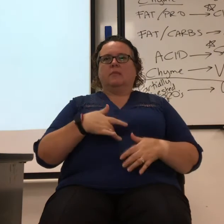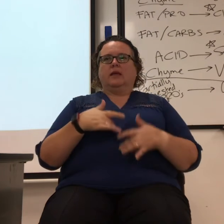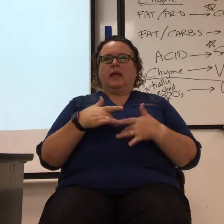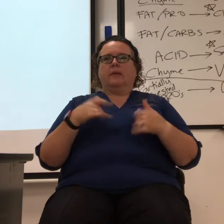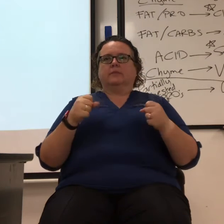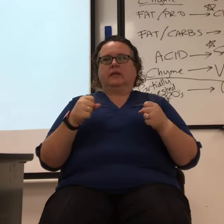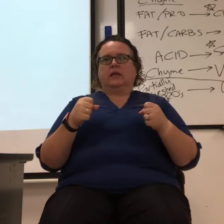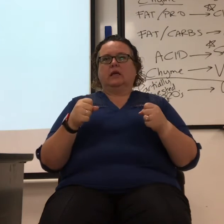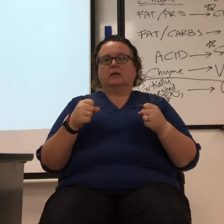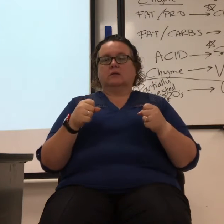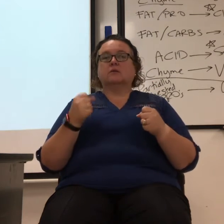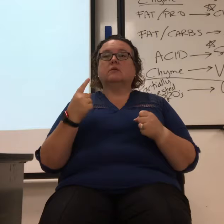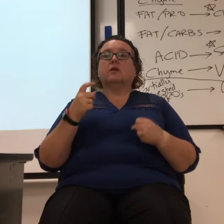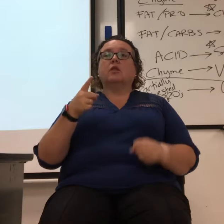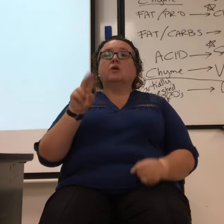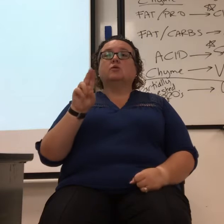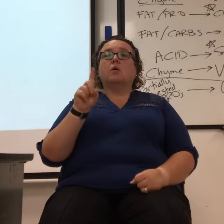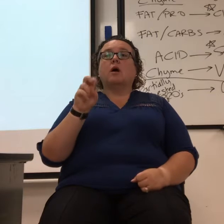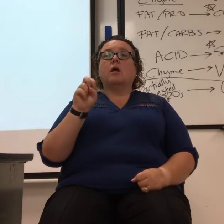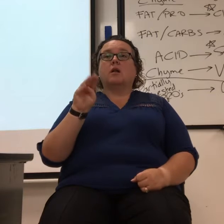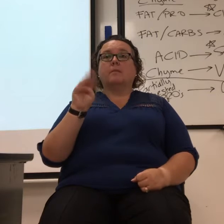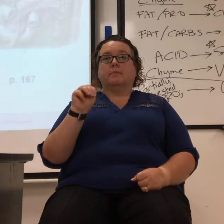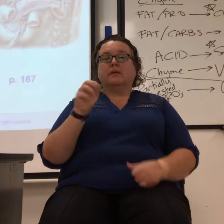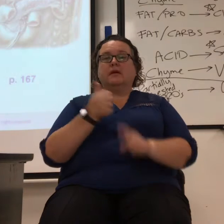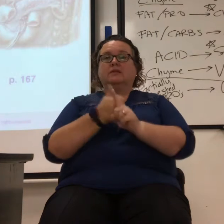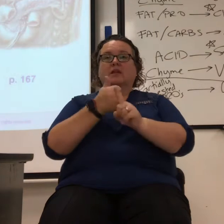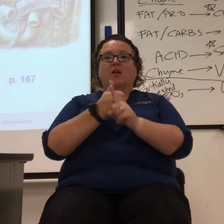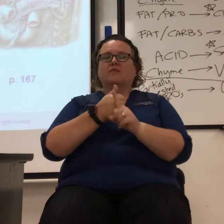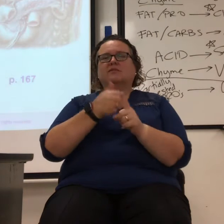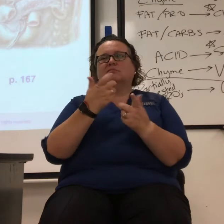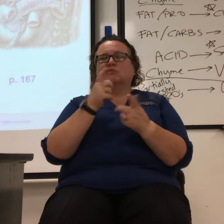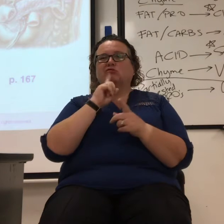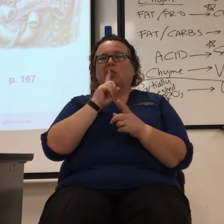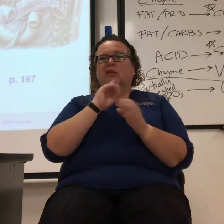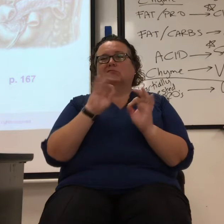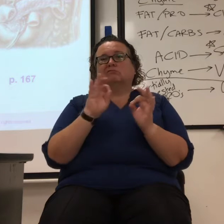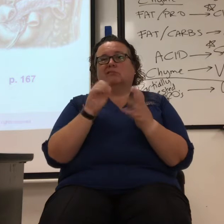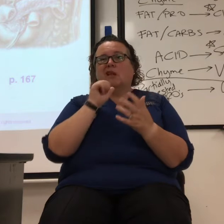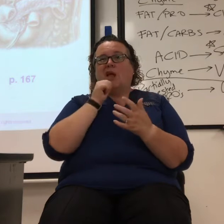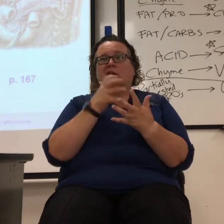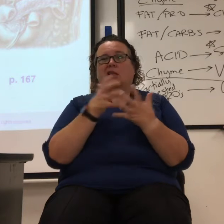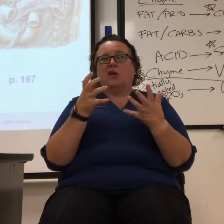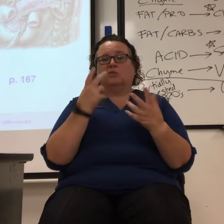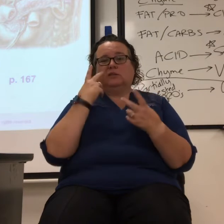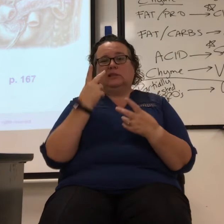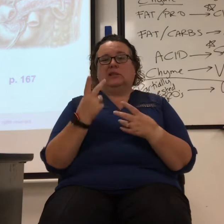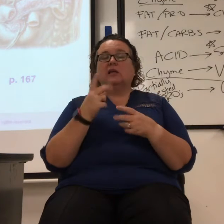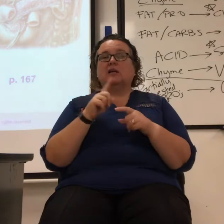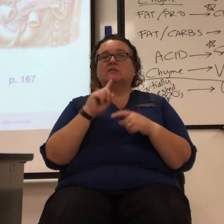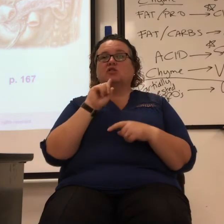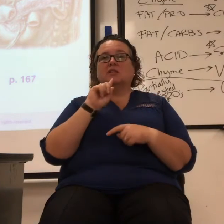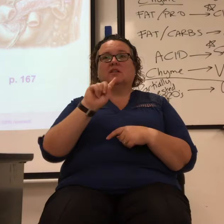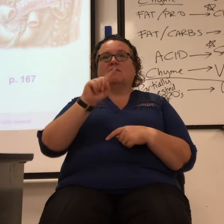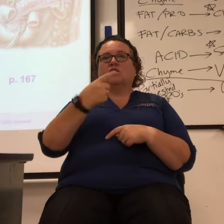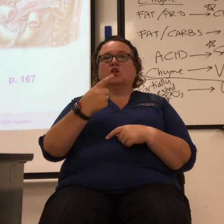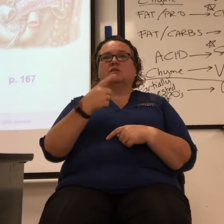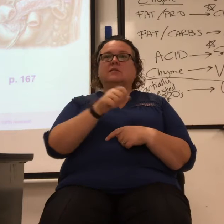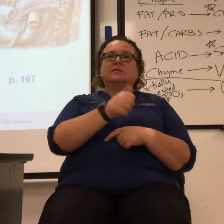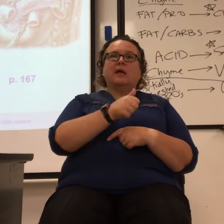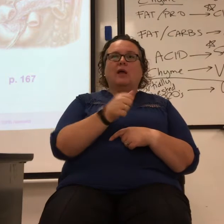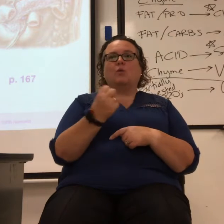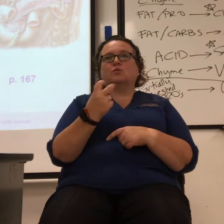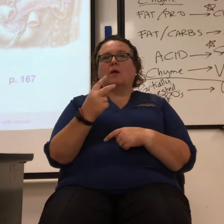emptying. The duodenum itself is not much to look at. It's basically just the first 10 or 12 inches of the small